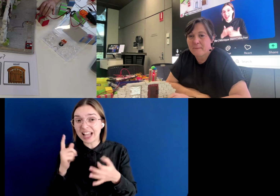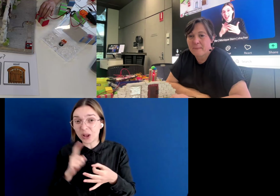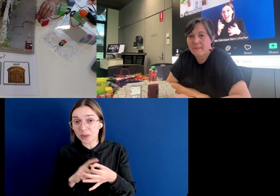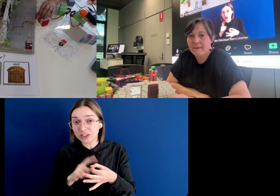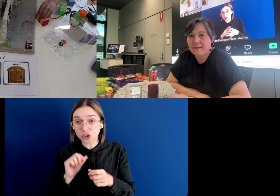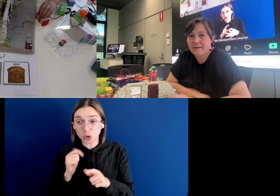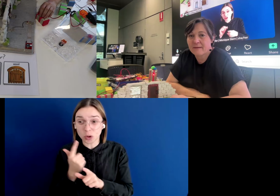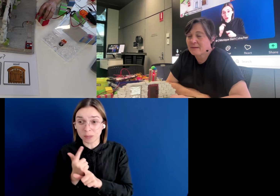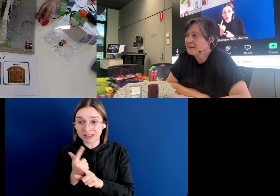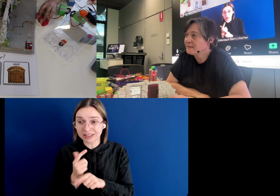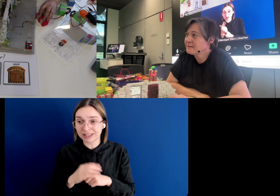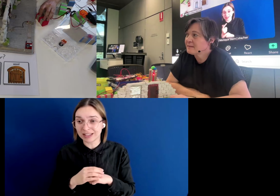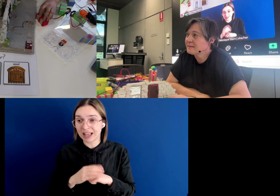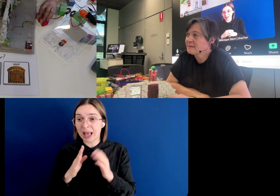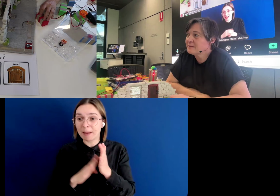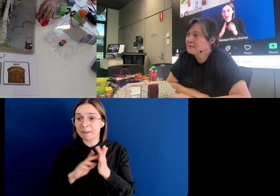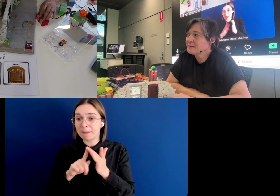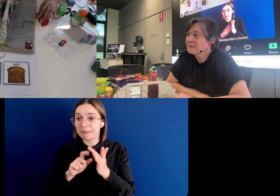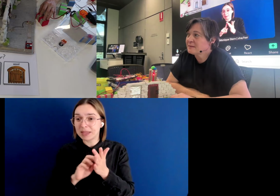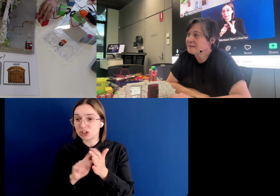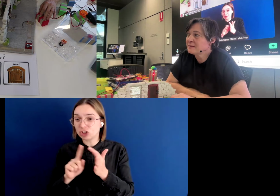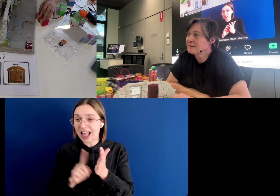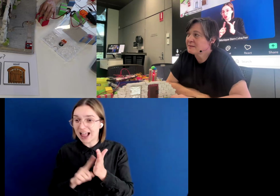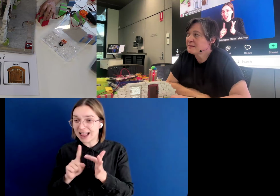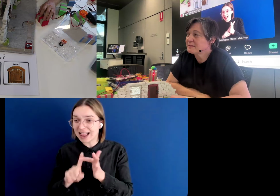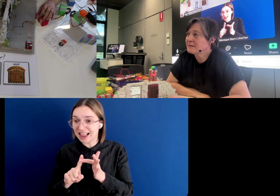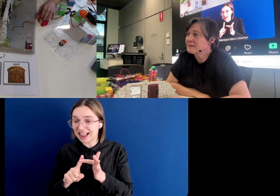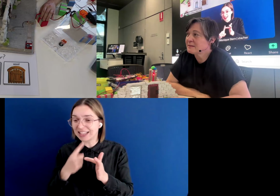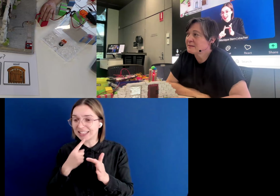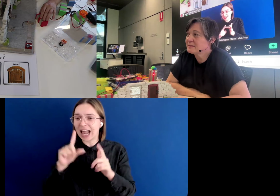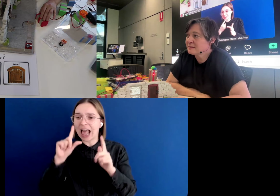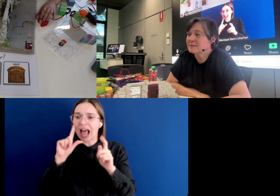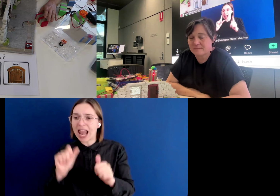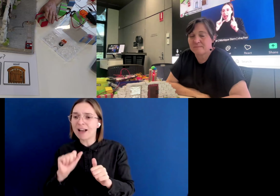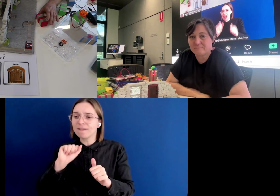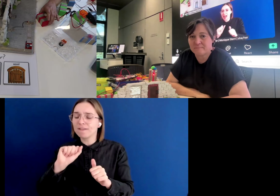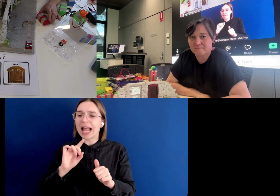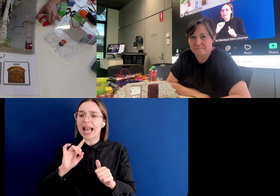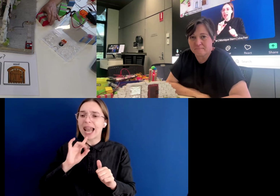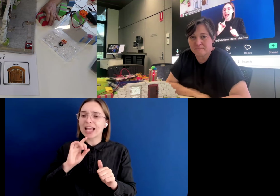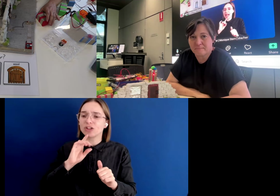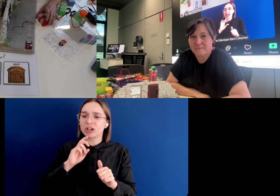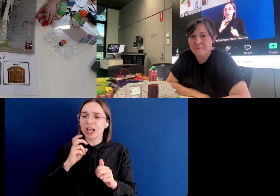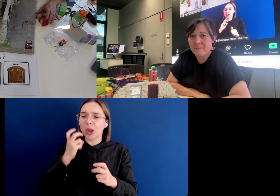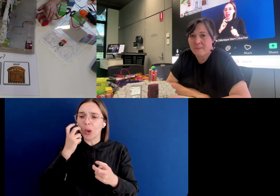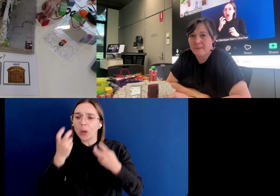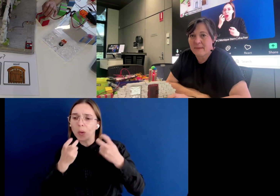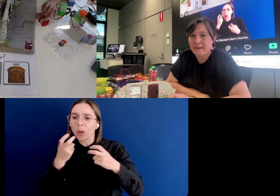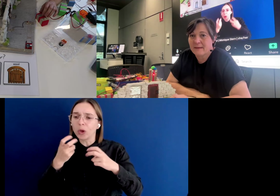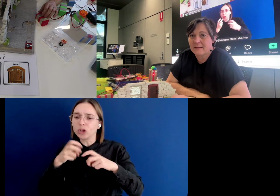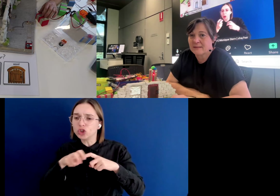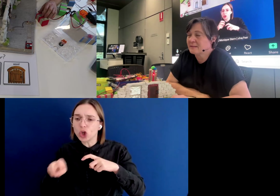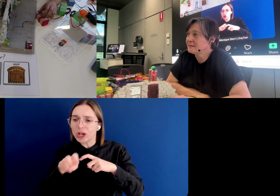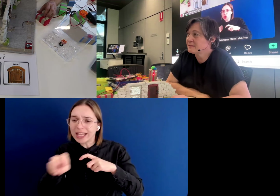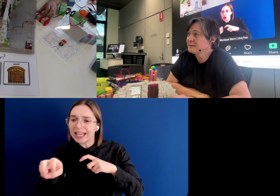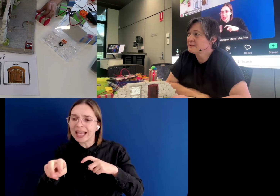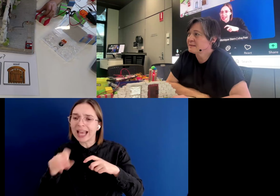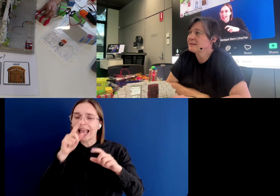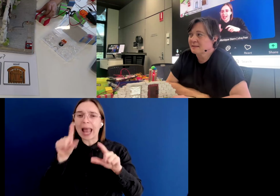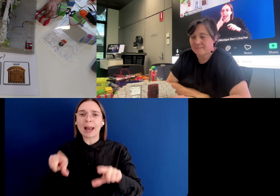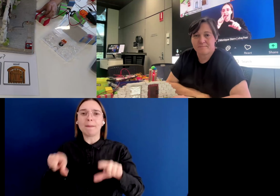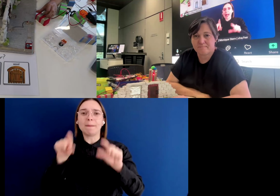Michelle, loving the idea of the conductivity quest, the choosing your pathway. So such interactive aspect of choosing doors and discovering